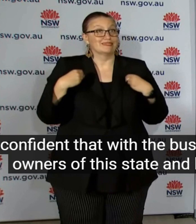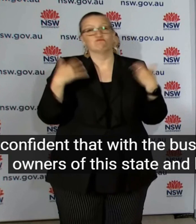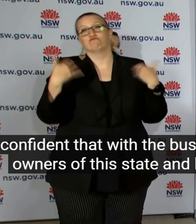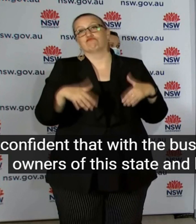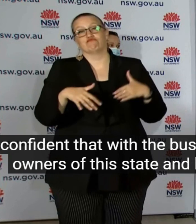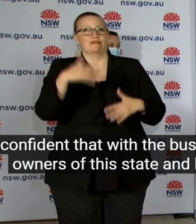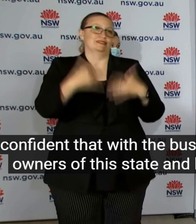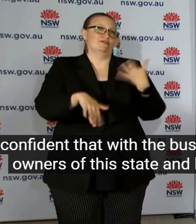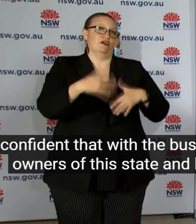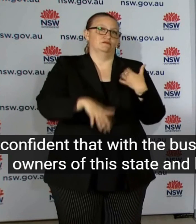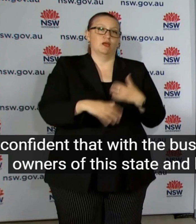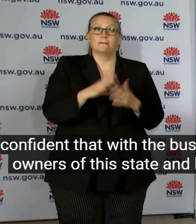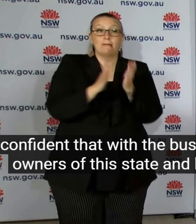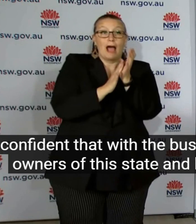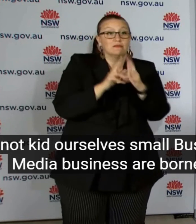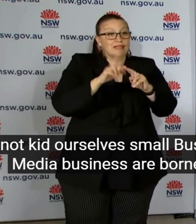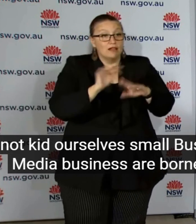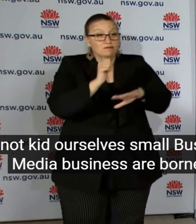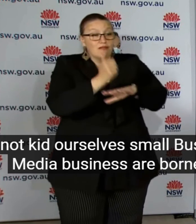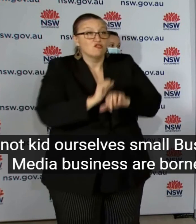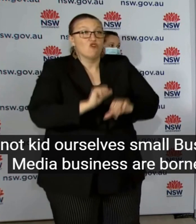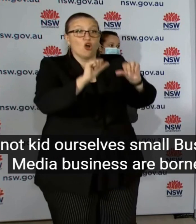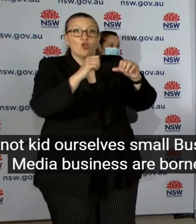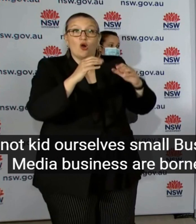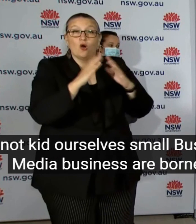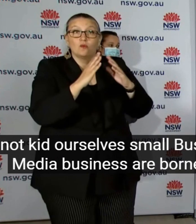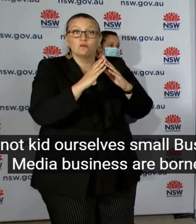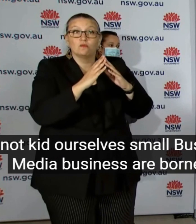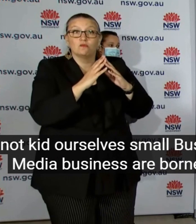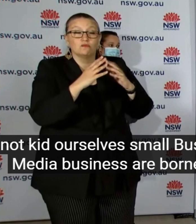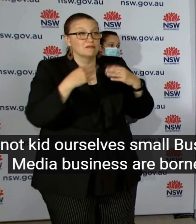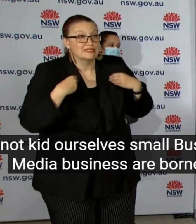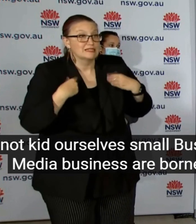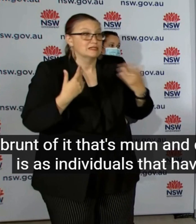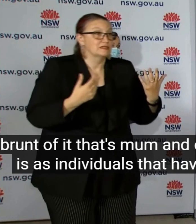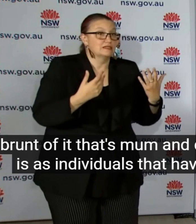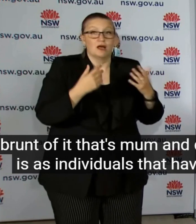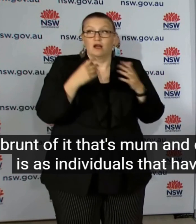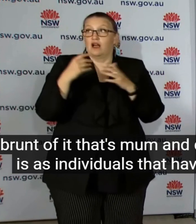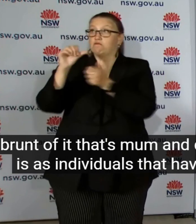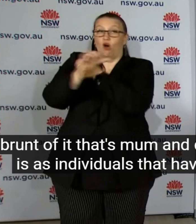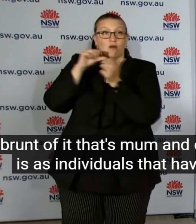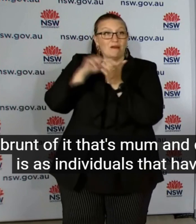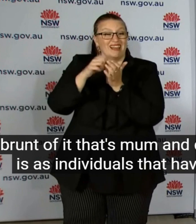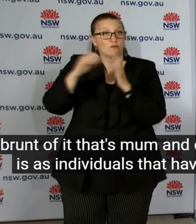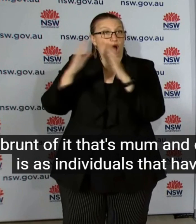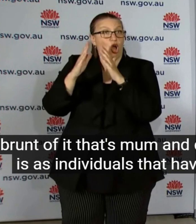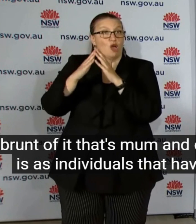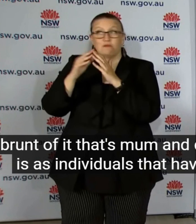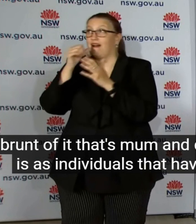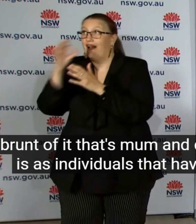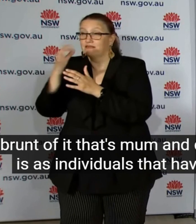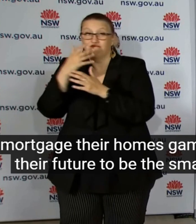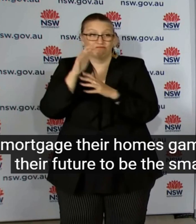and dad business owners, individuals that have mortgaged their homes, gambled their future to be the small business economy, creating the hundreds of thousands of